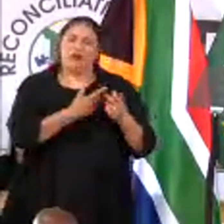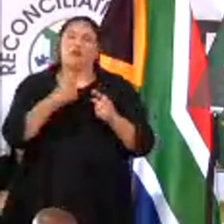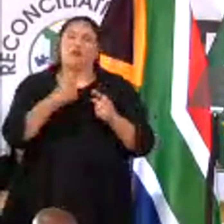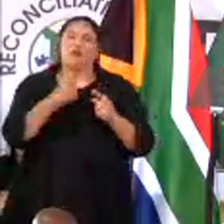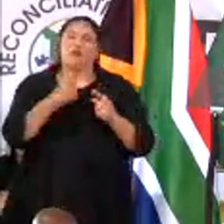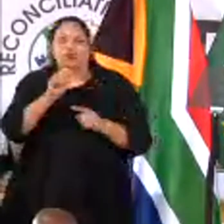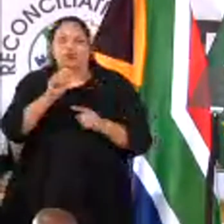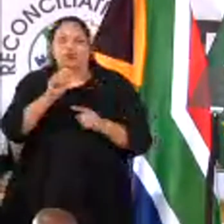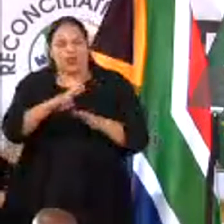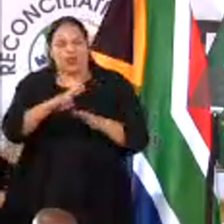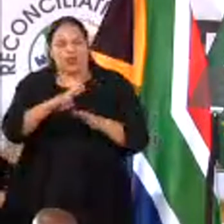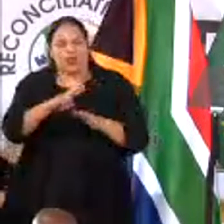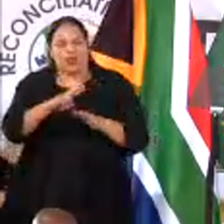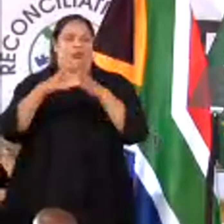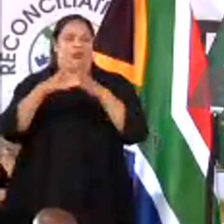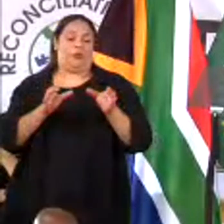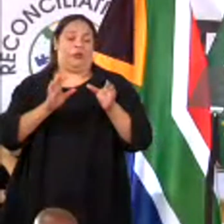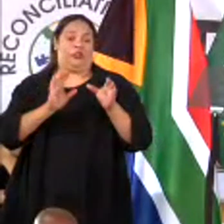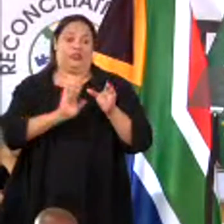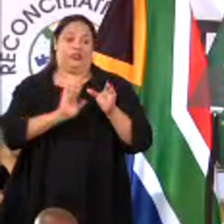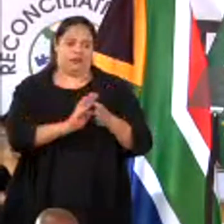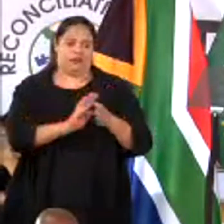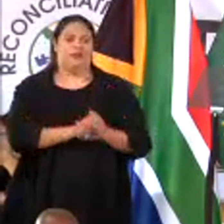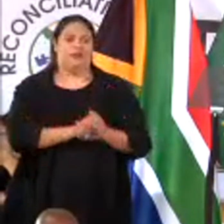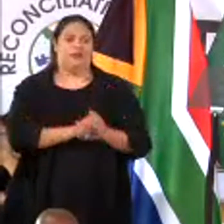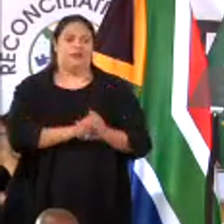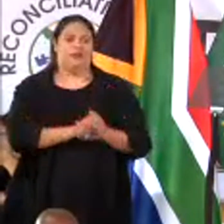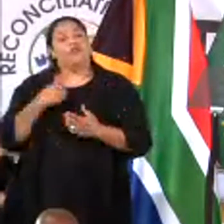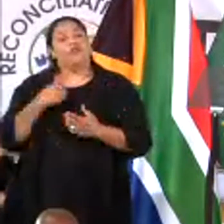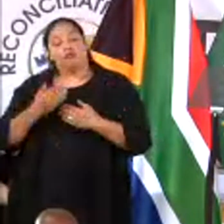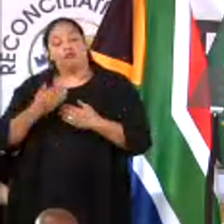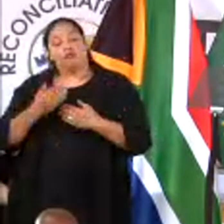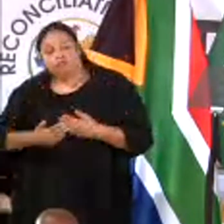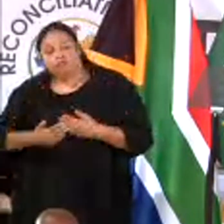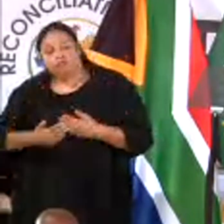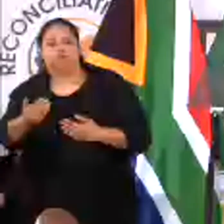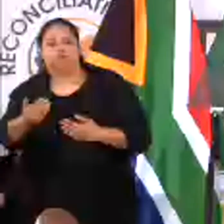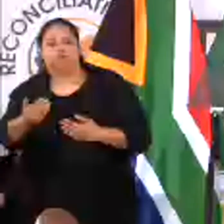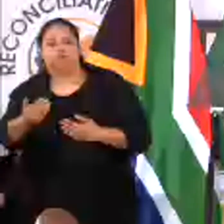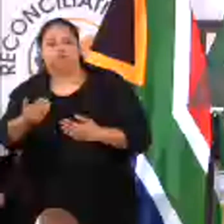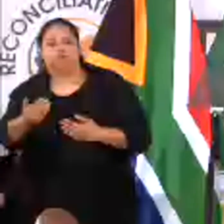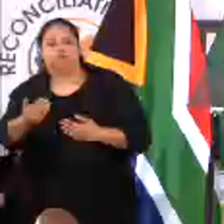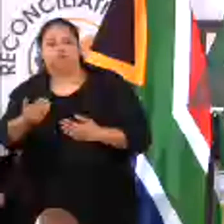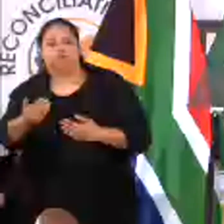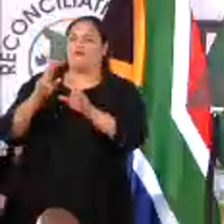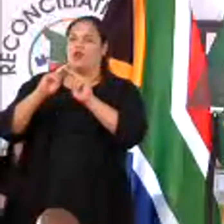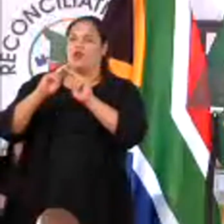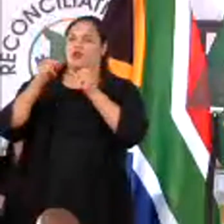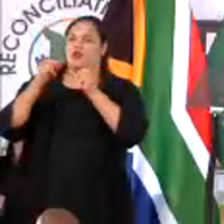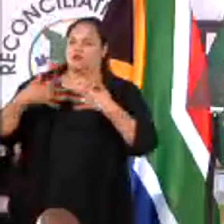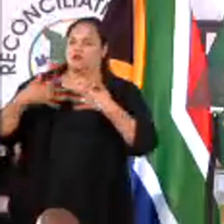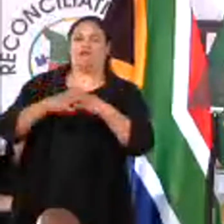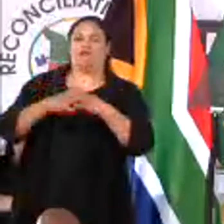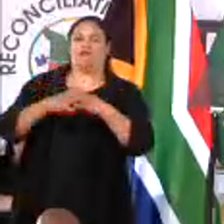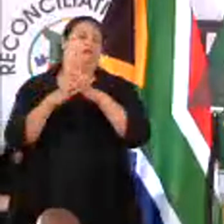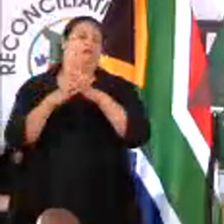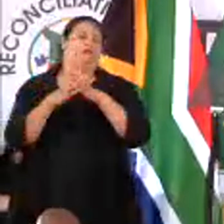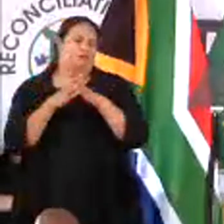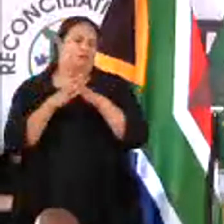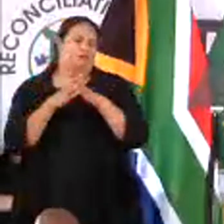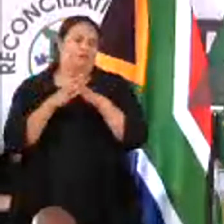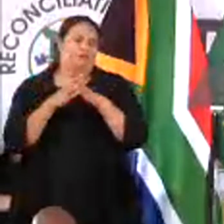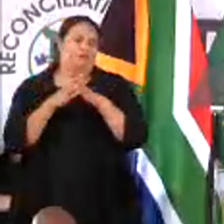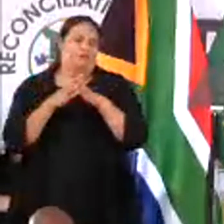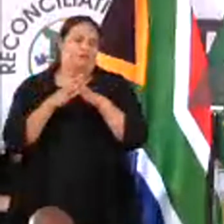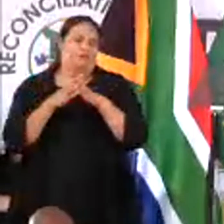and Reconciliation Commission, to take forward the work of nation building,